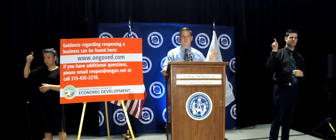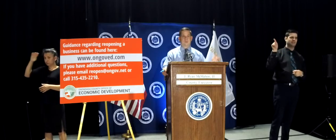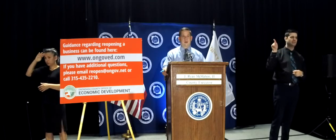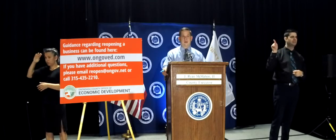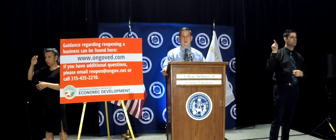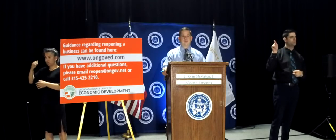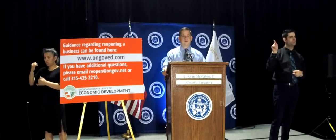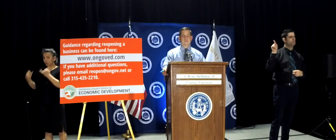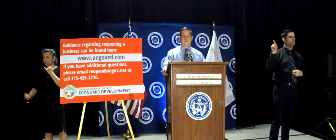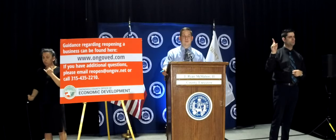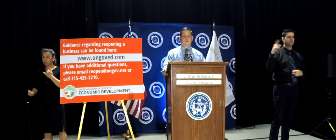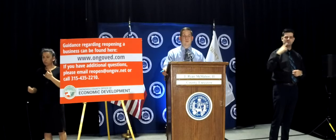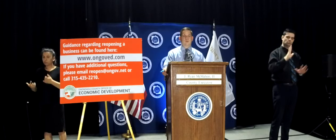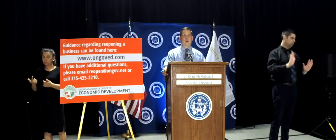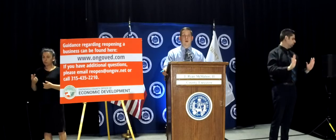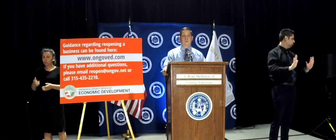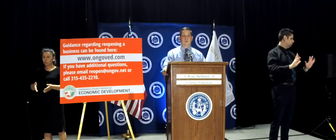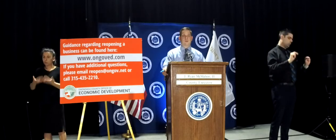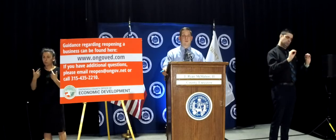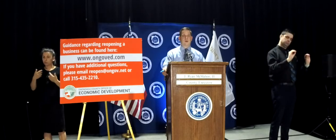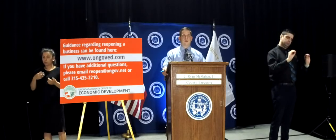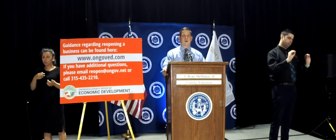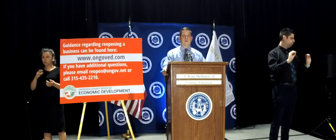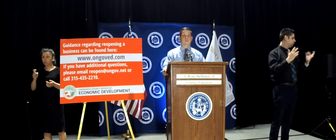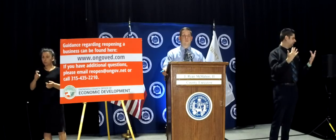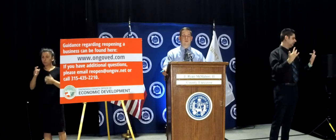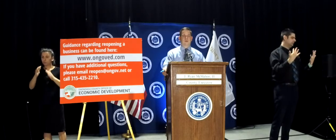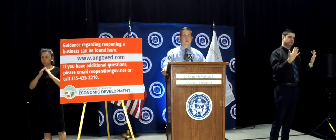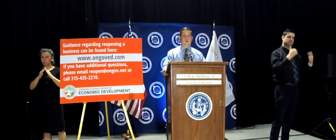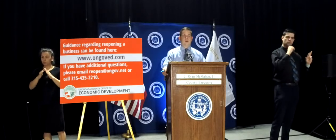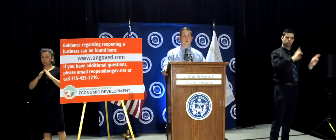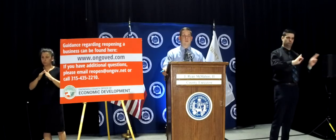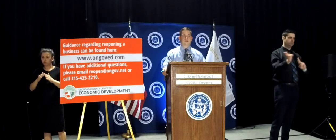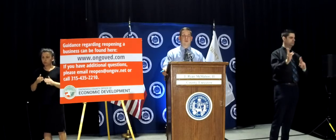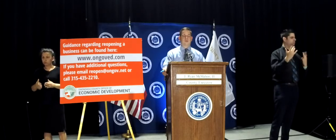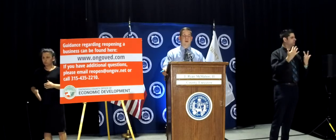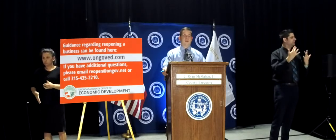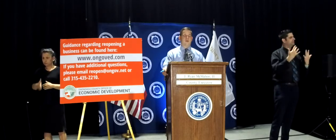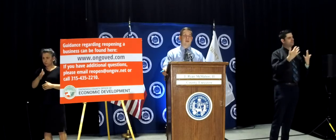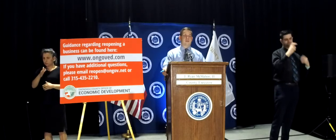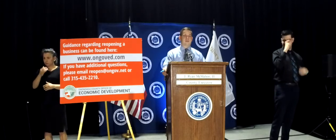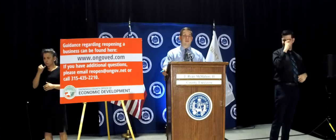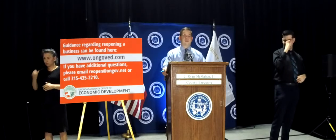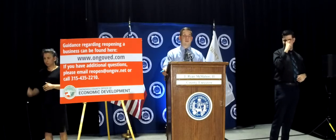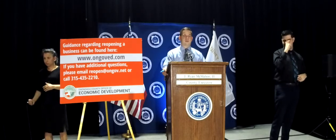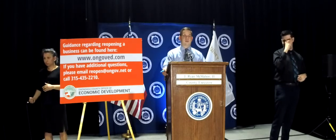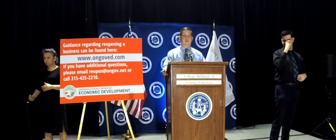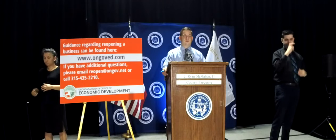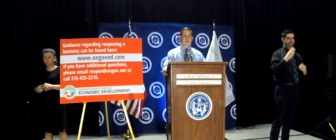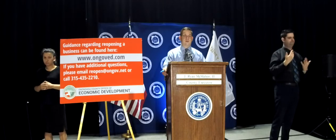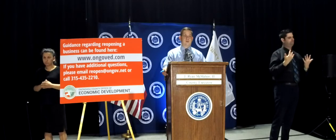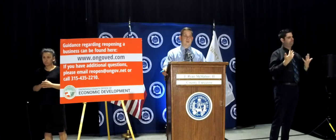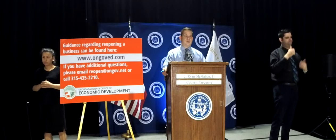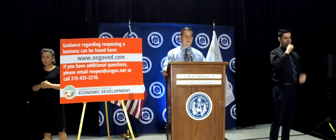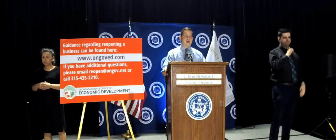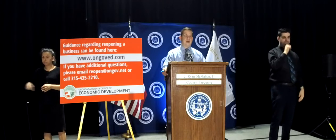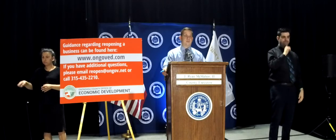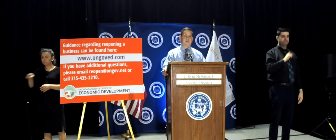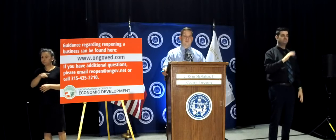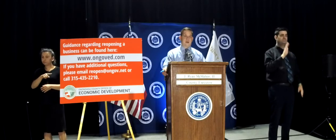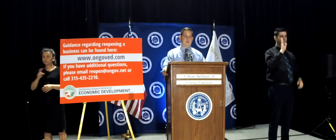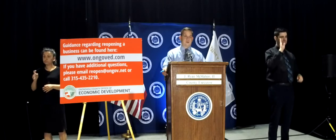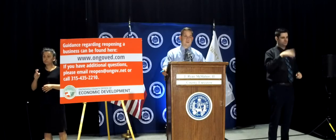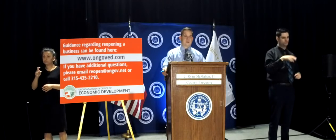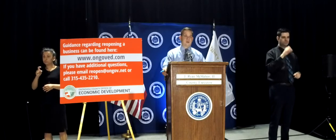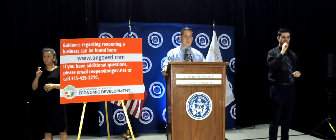happened. Our numbers are driven by the fact that these facilities have been attacked